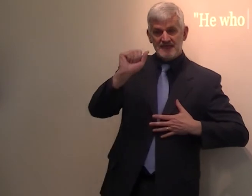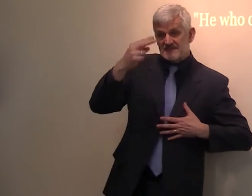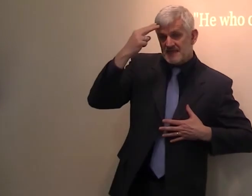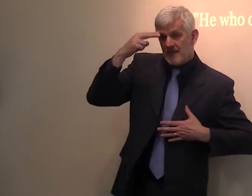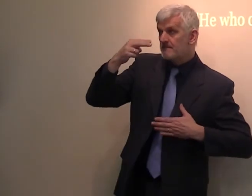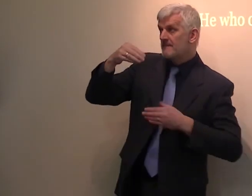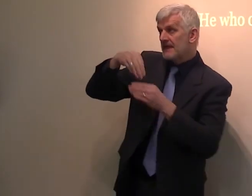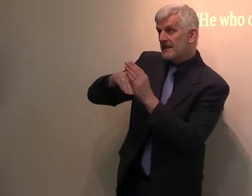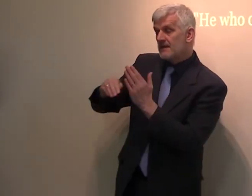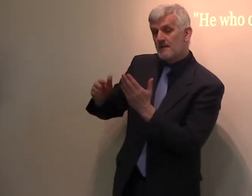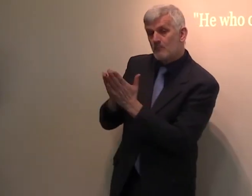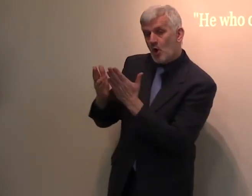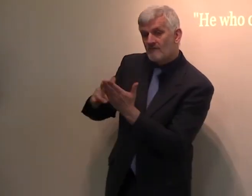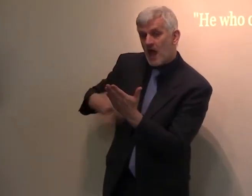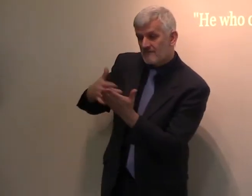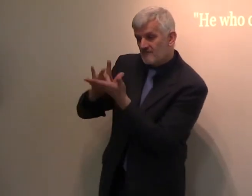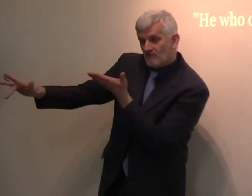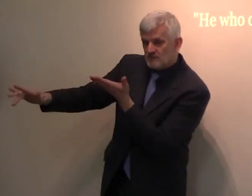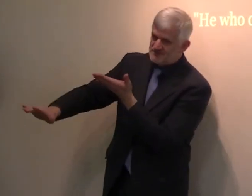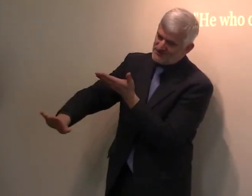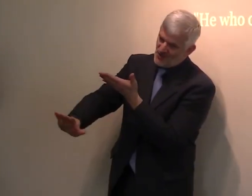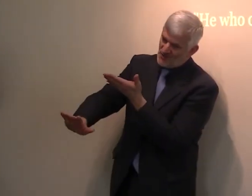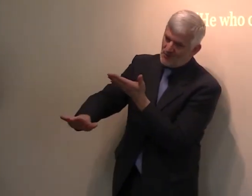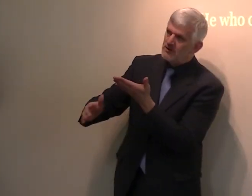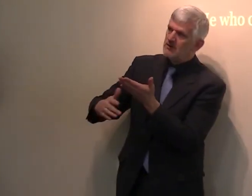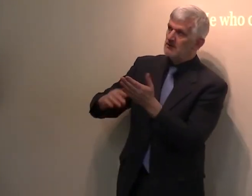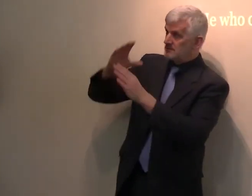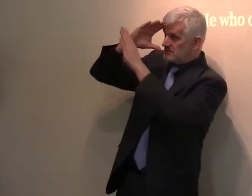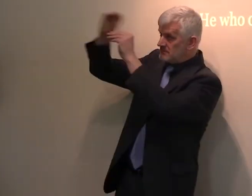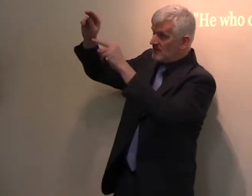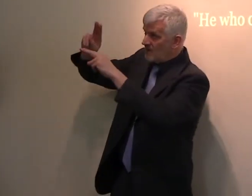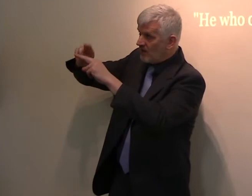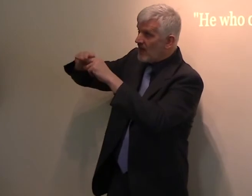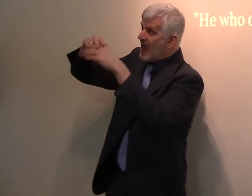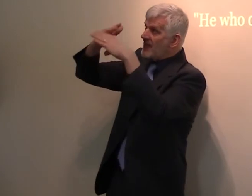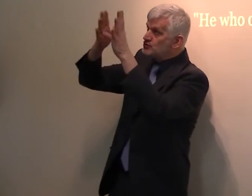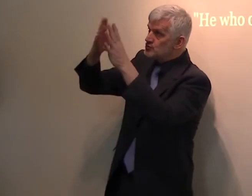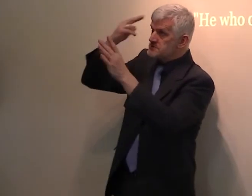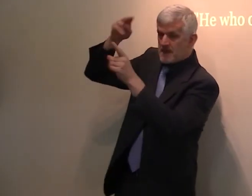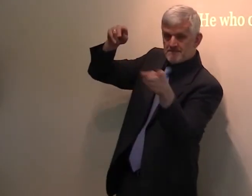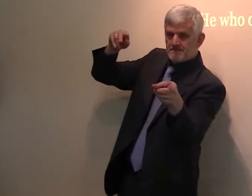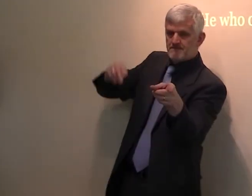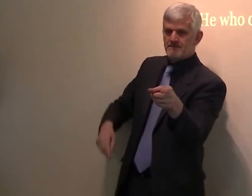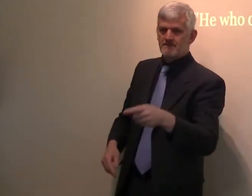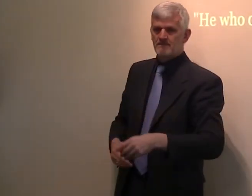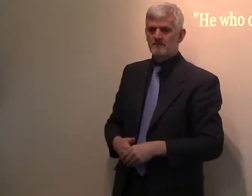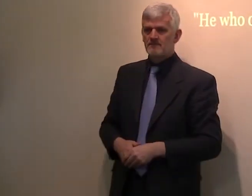the book of life, but I will confess his name before my Father and before his angels. My brothers and